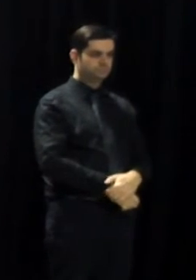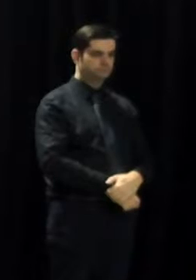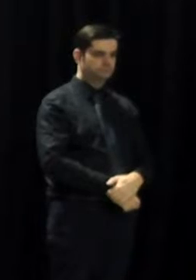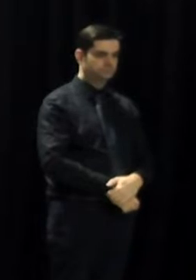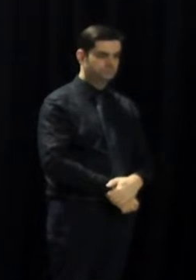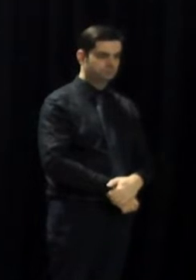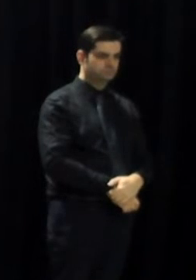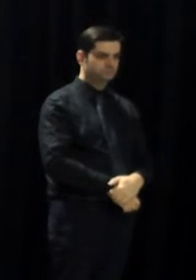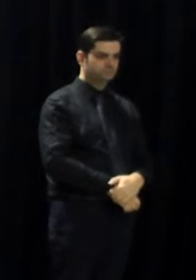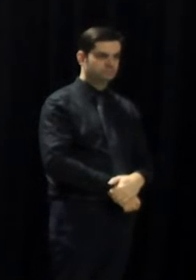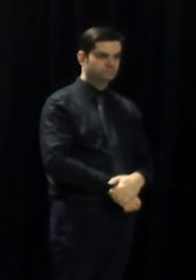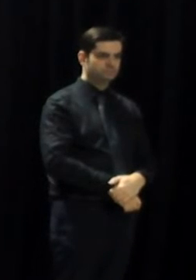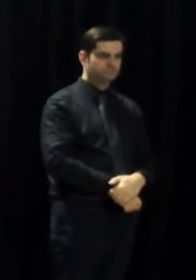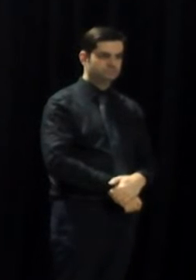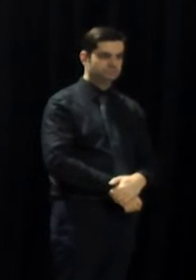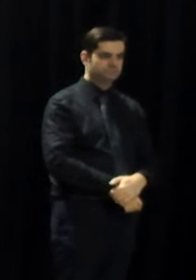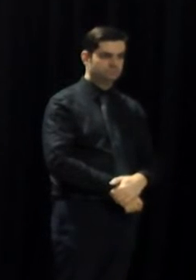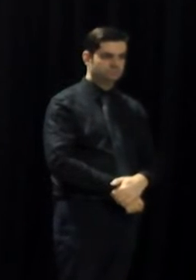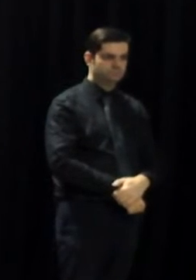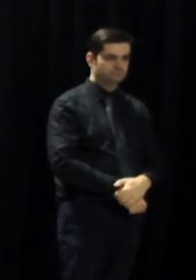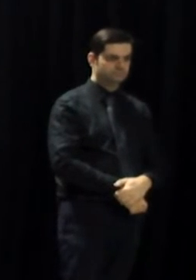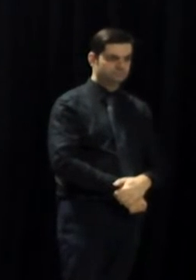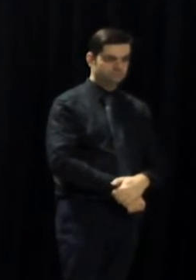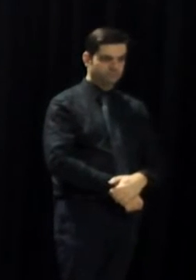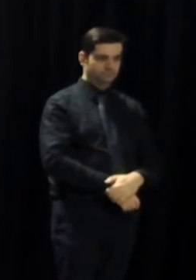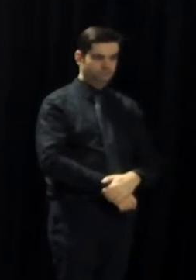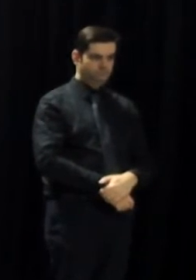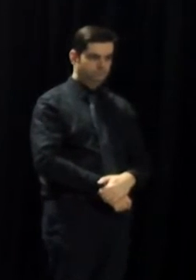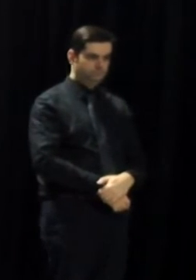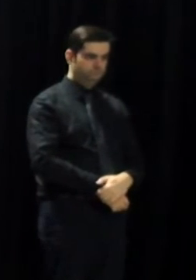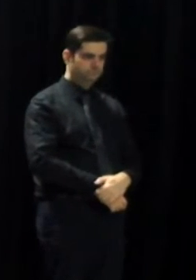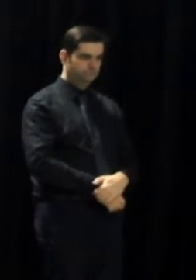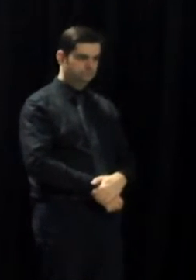They just live in a community. Correct. More interactive. Yeah.